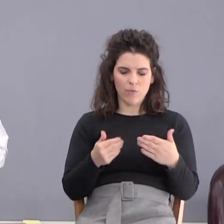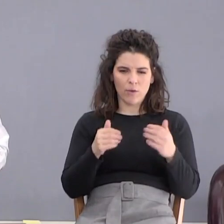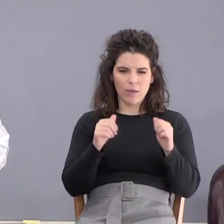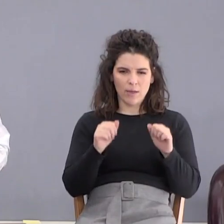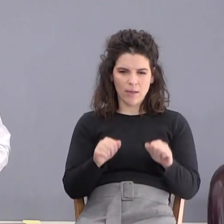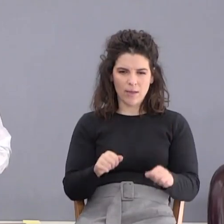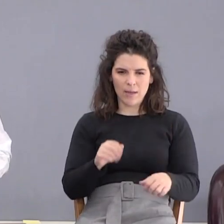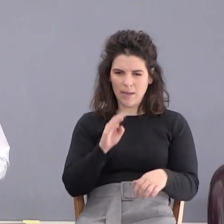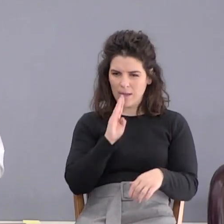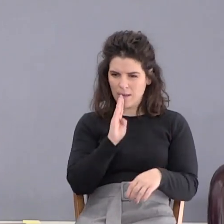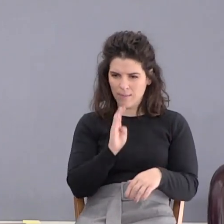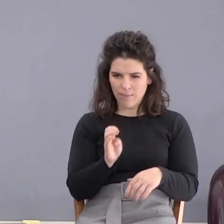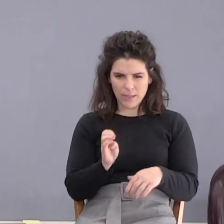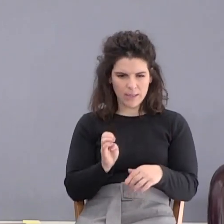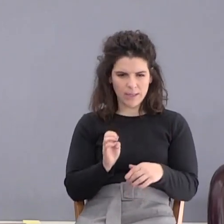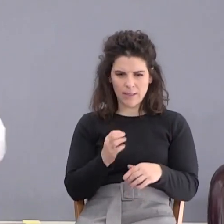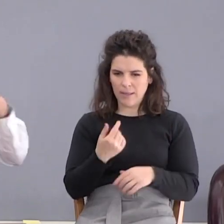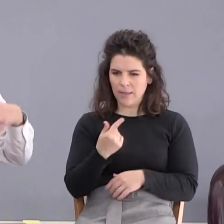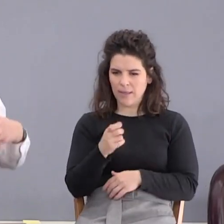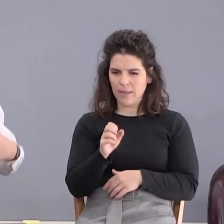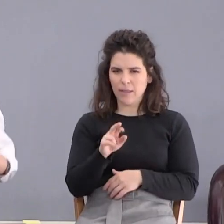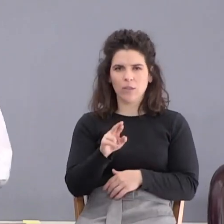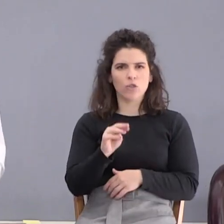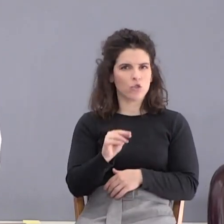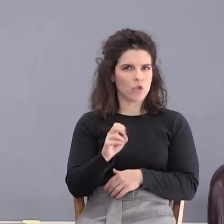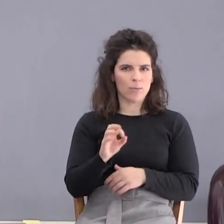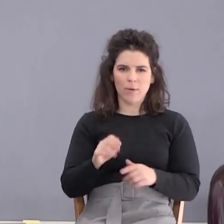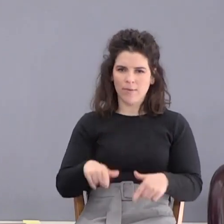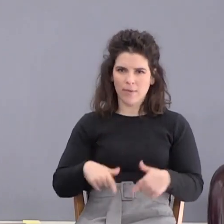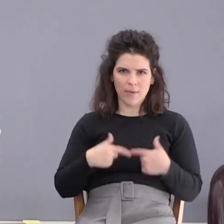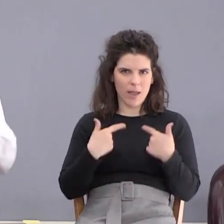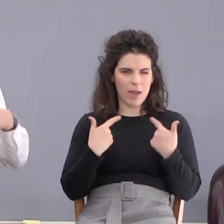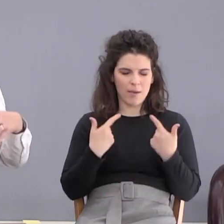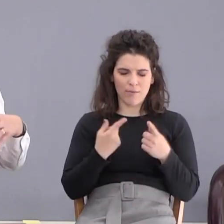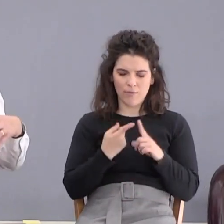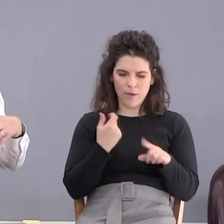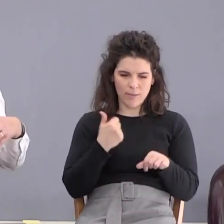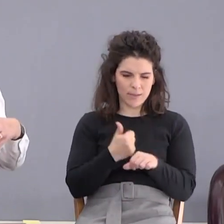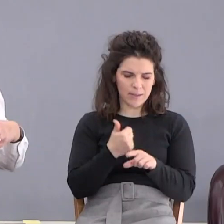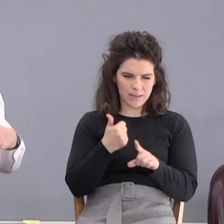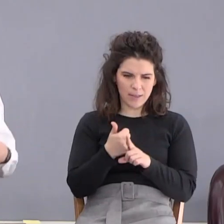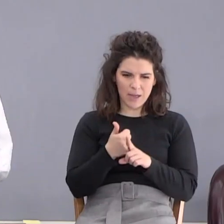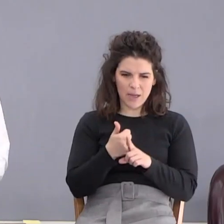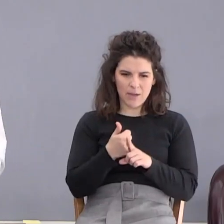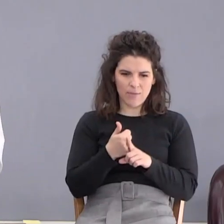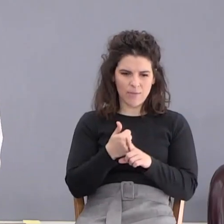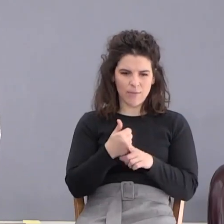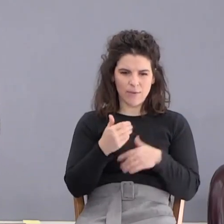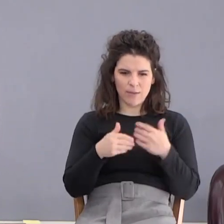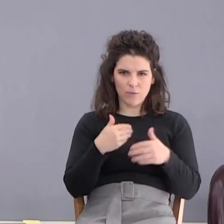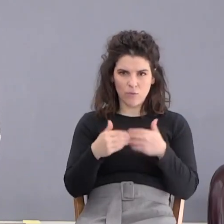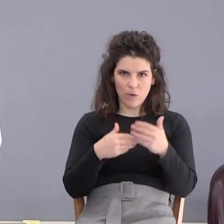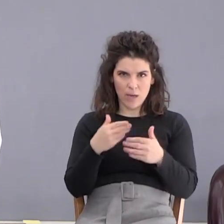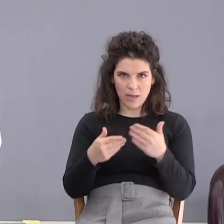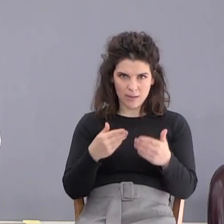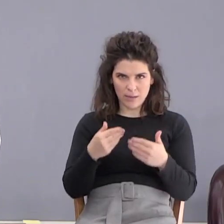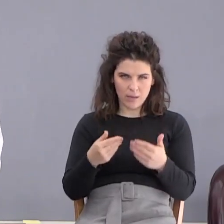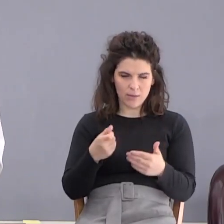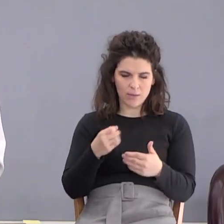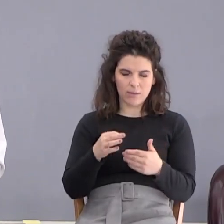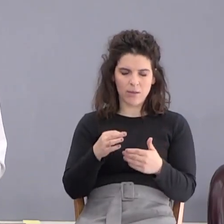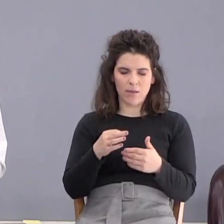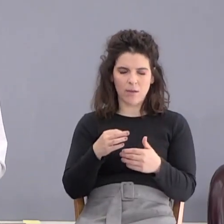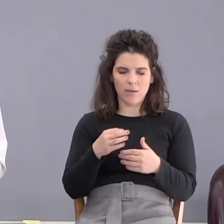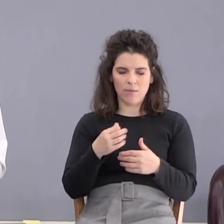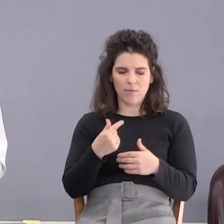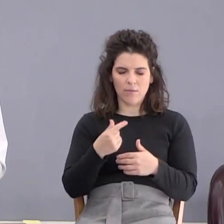be this germ of life generating itself. This process of germination